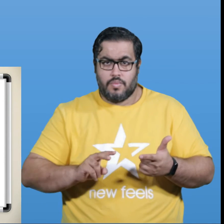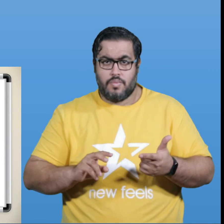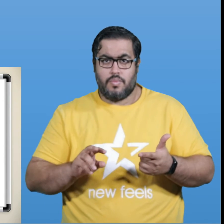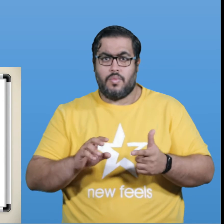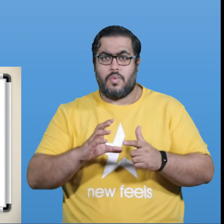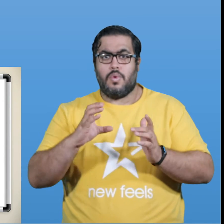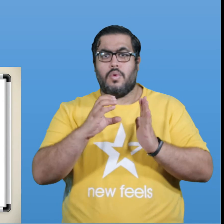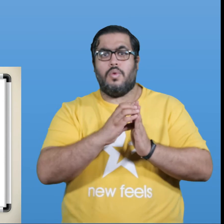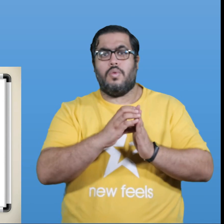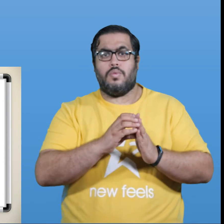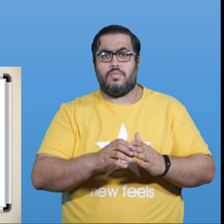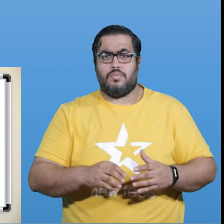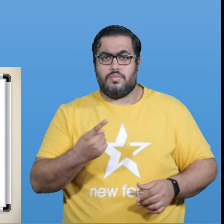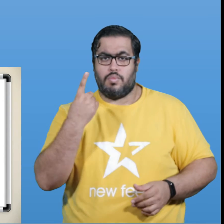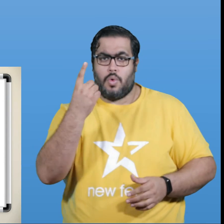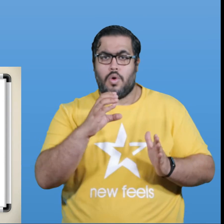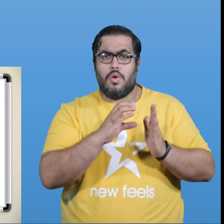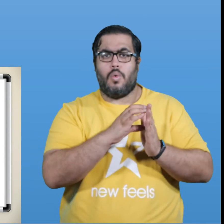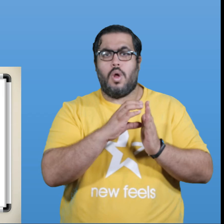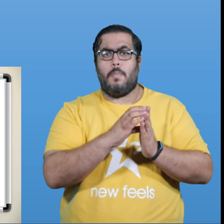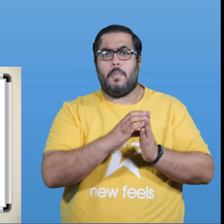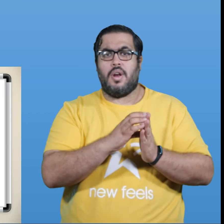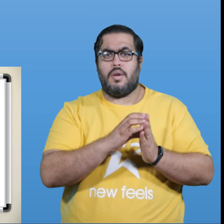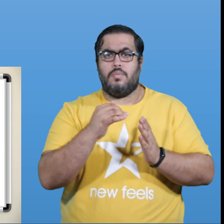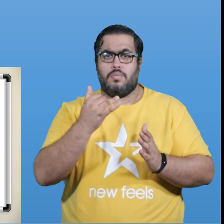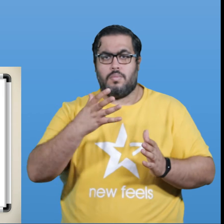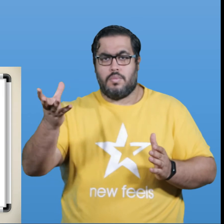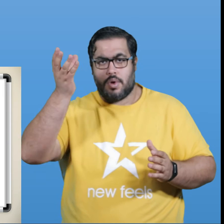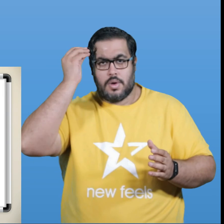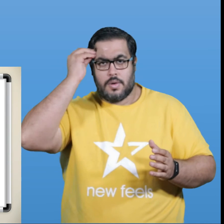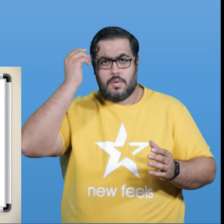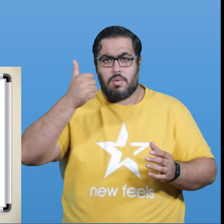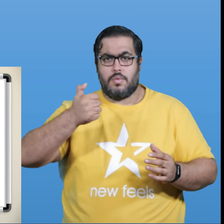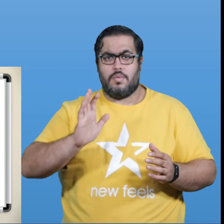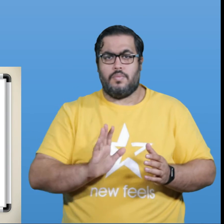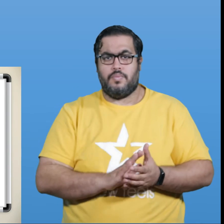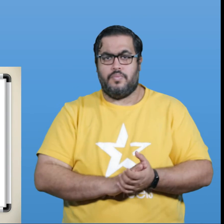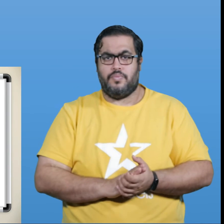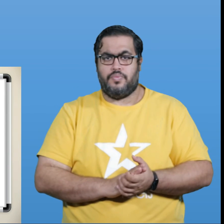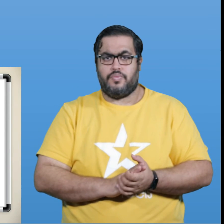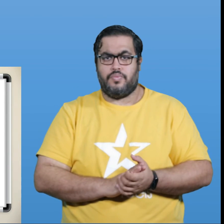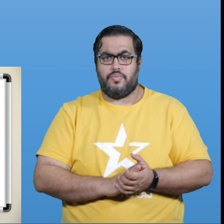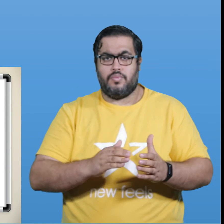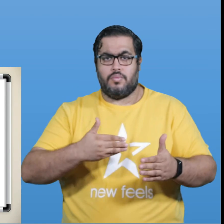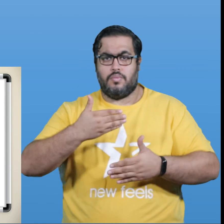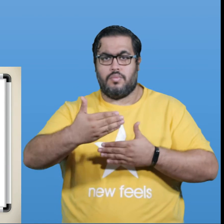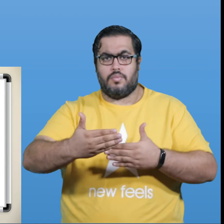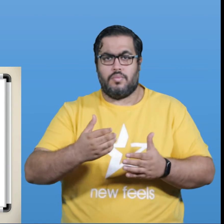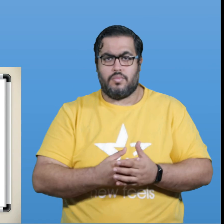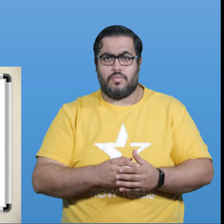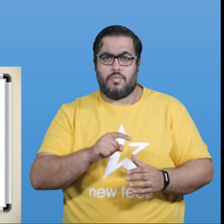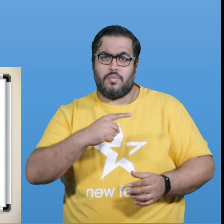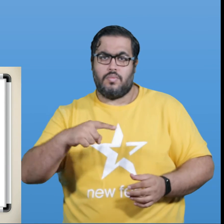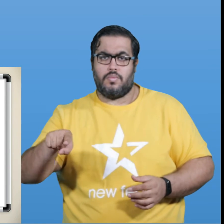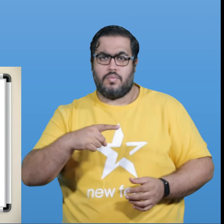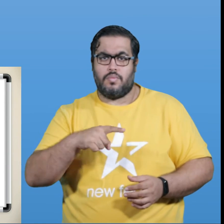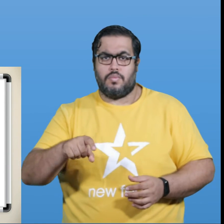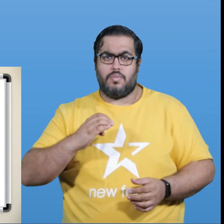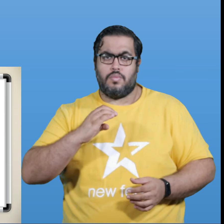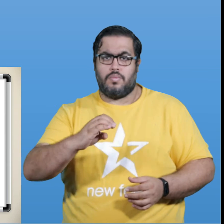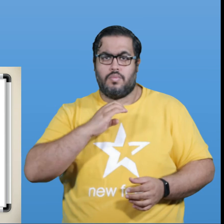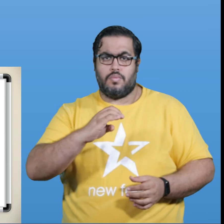the paragraph. We have only one paragraph. We have to understand the whole paragraph. And then we underline the